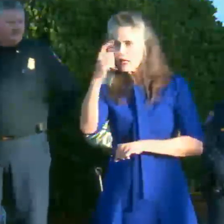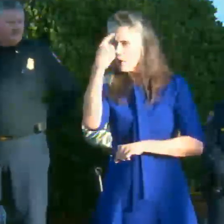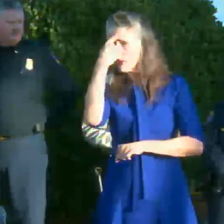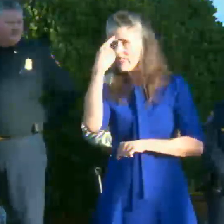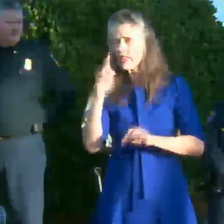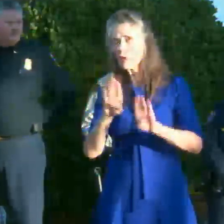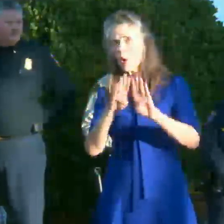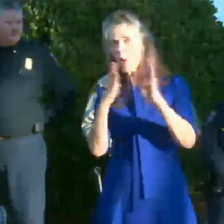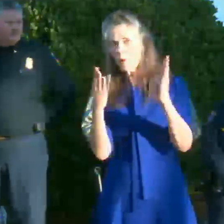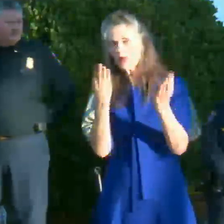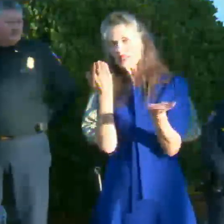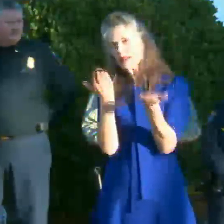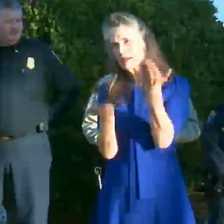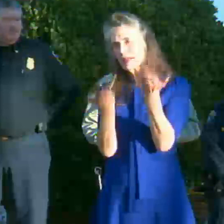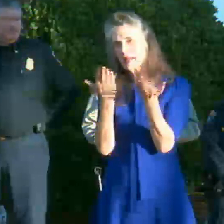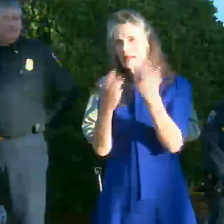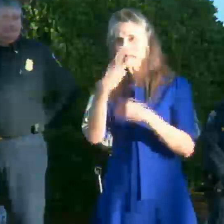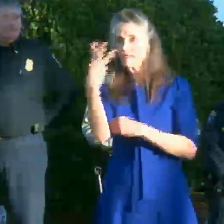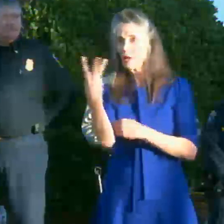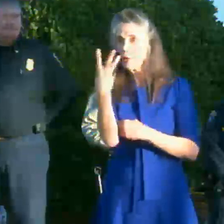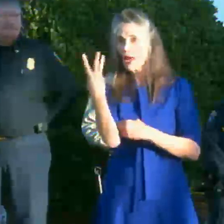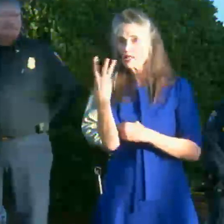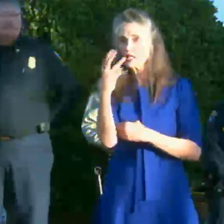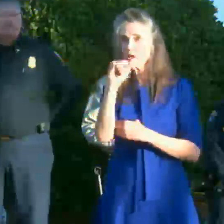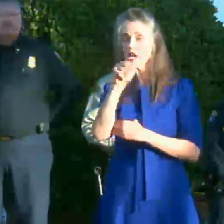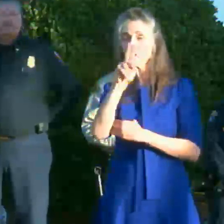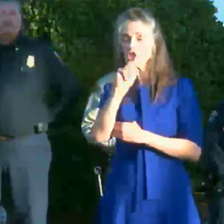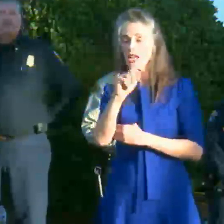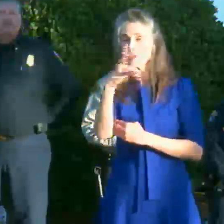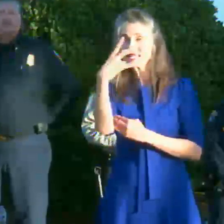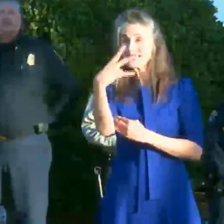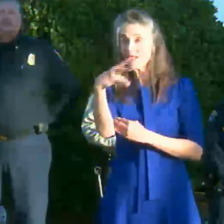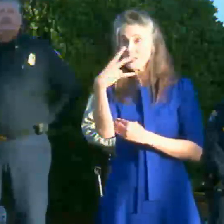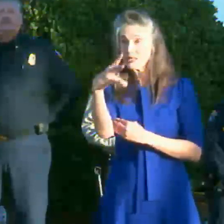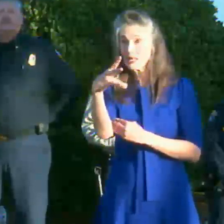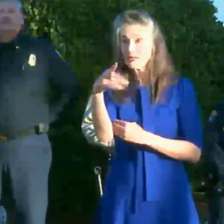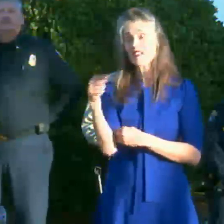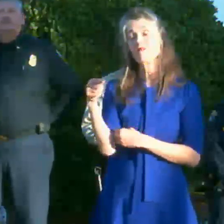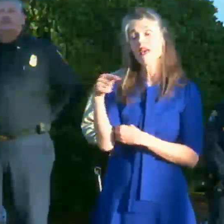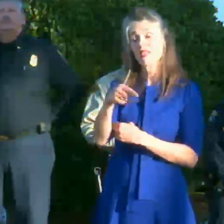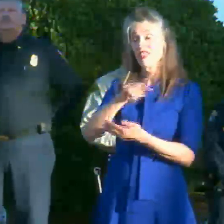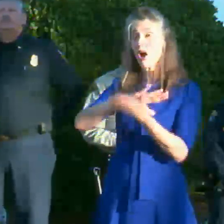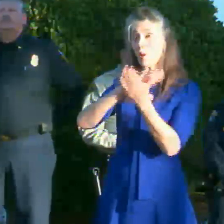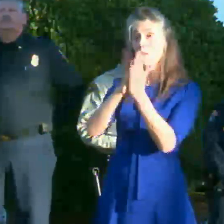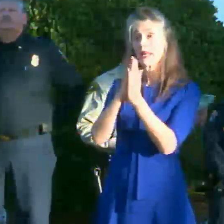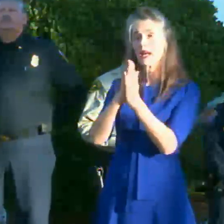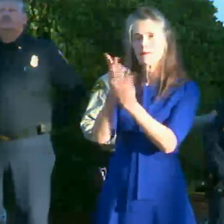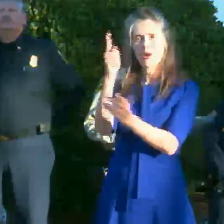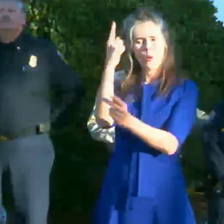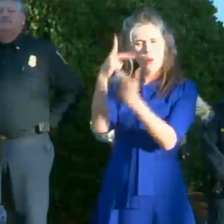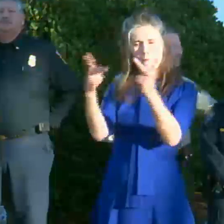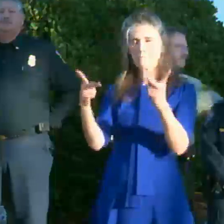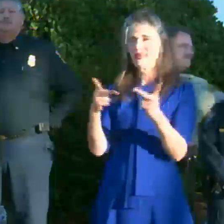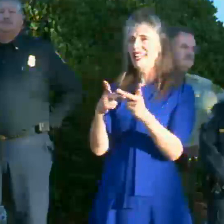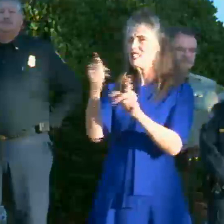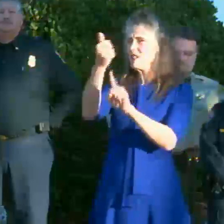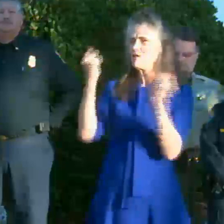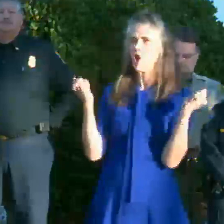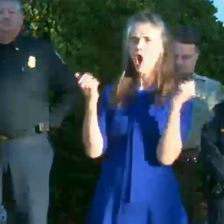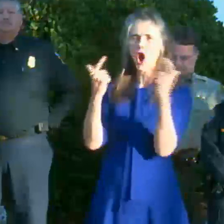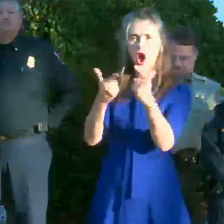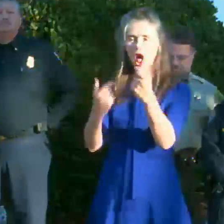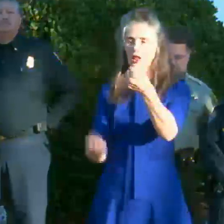open on Wednesday, January 17th, and will serve as a one-stop shop for